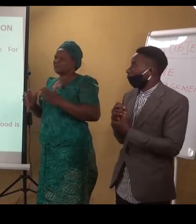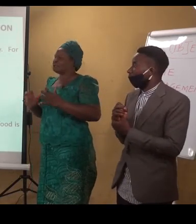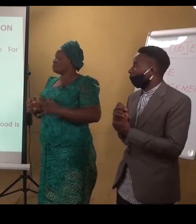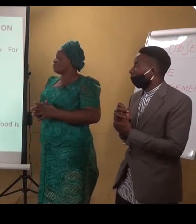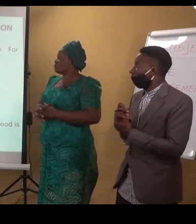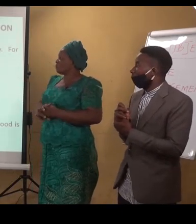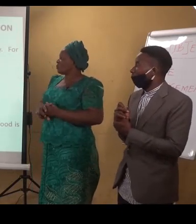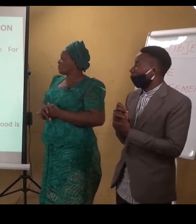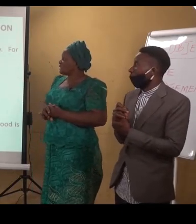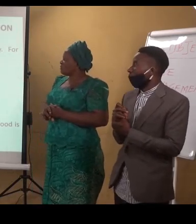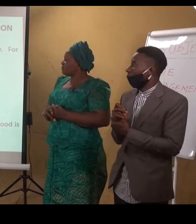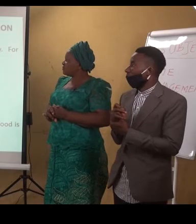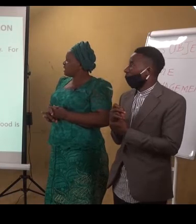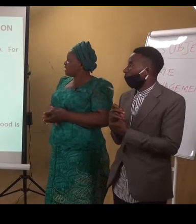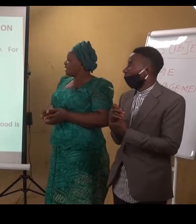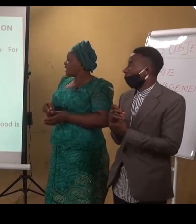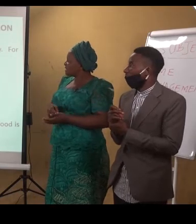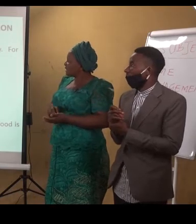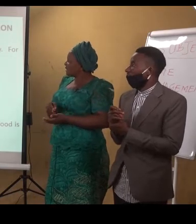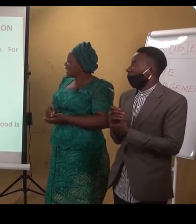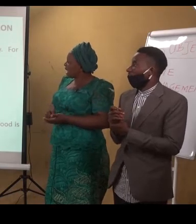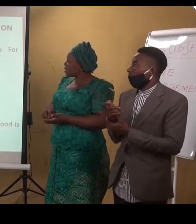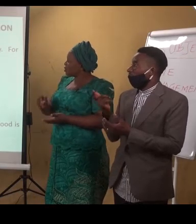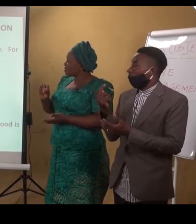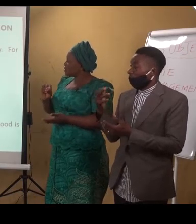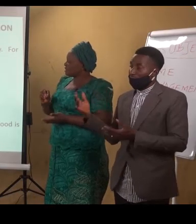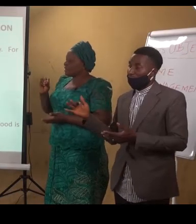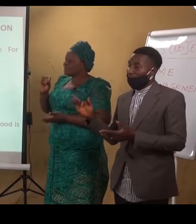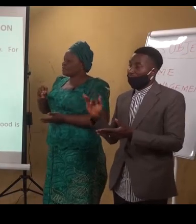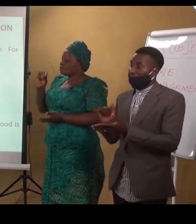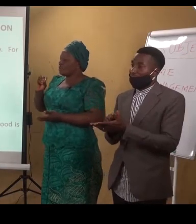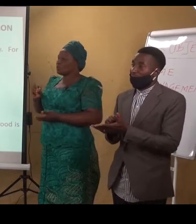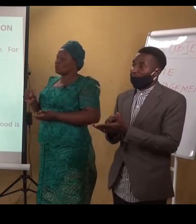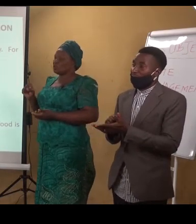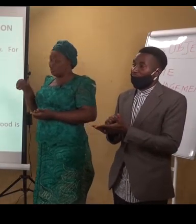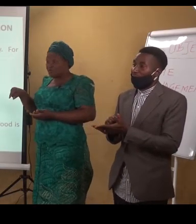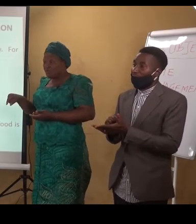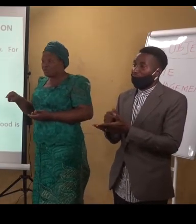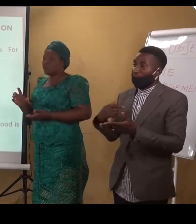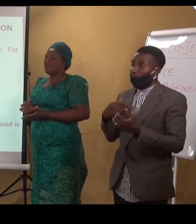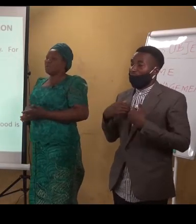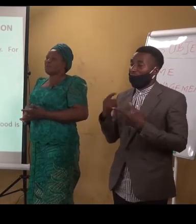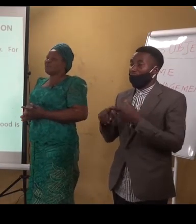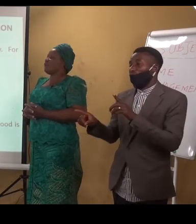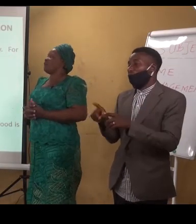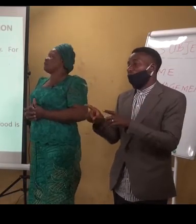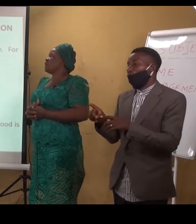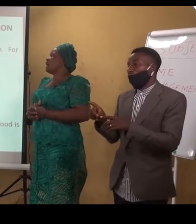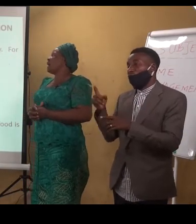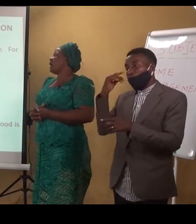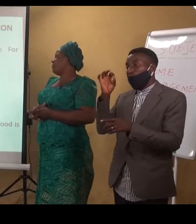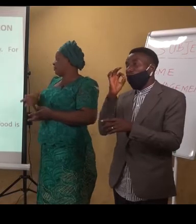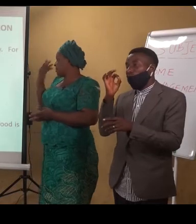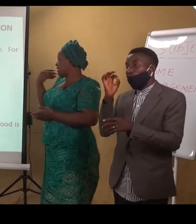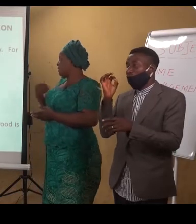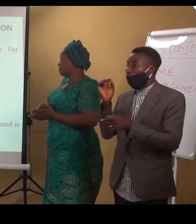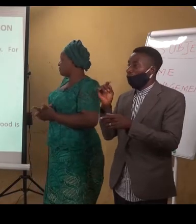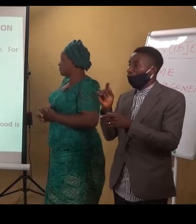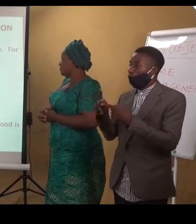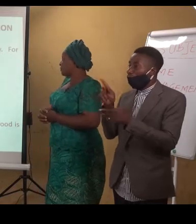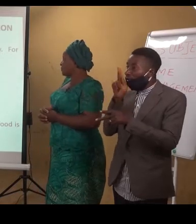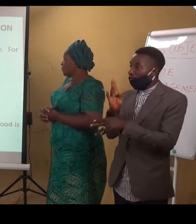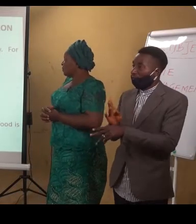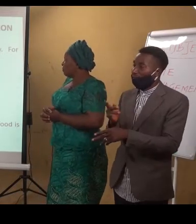immediately to preserve food. There are certain actions, certain things we must do to the food before they are